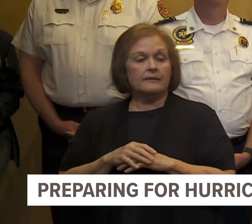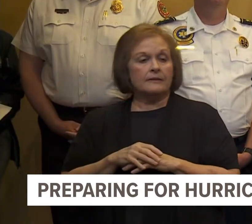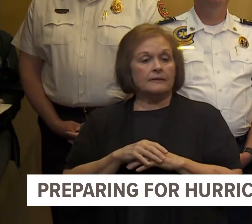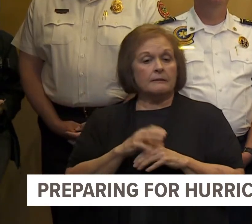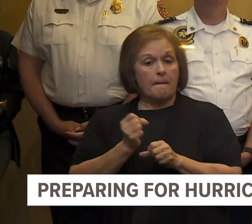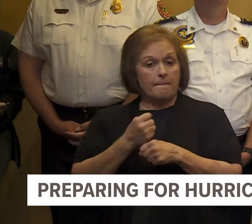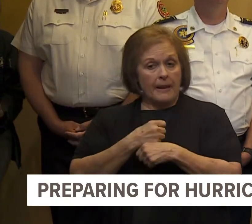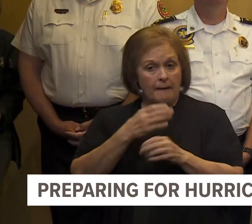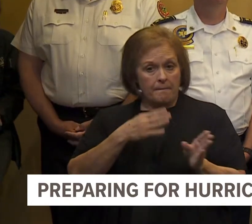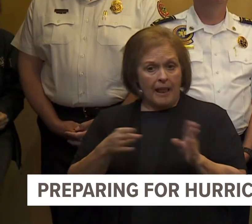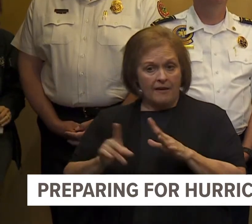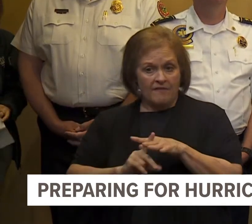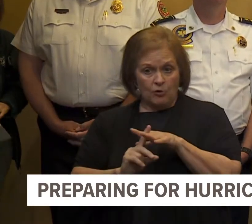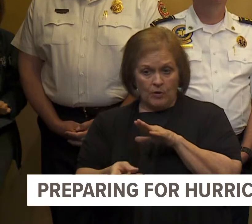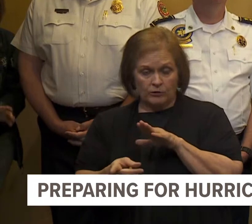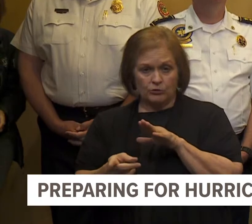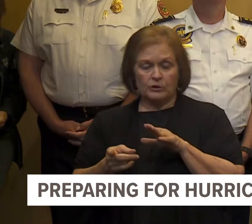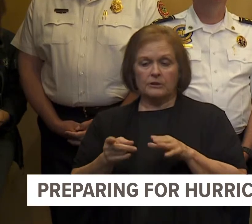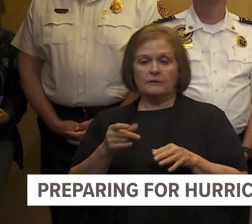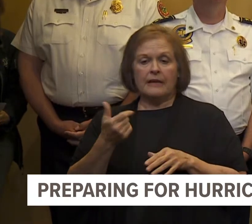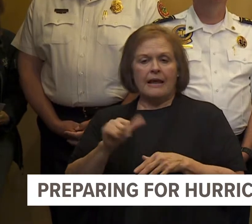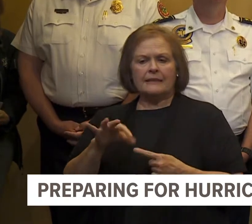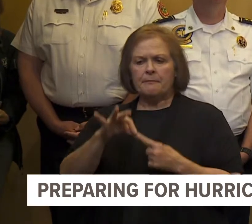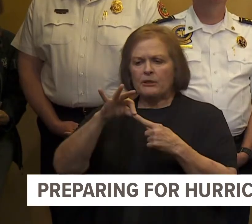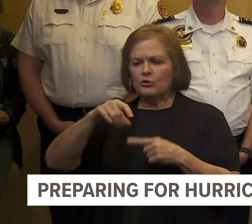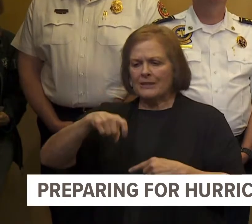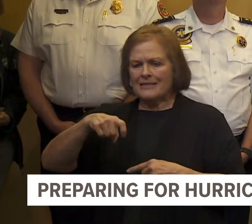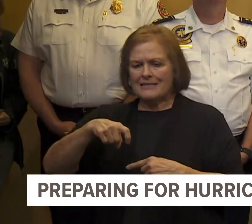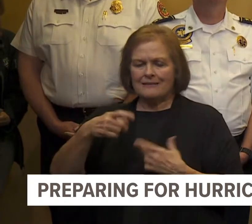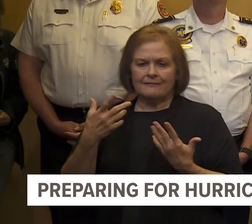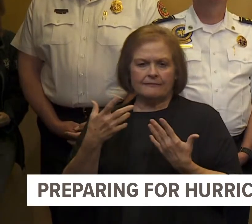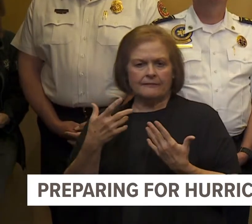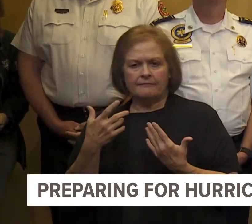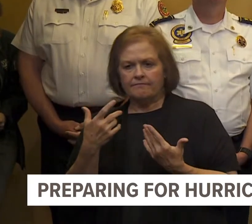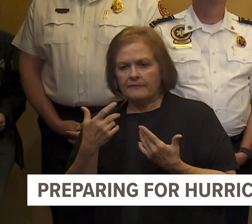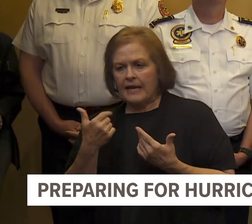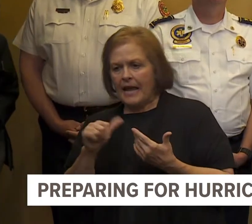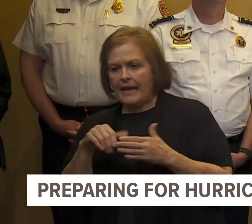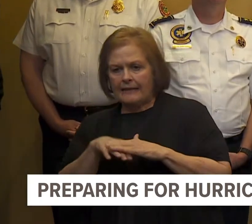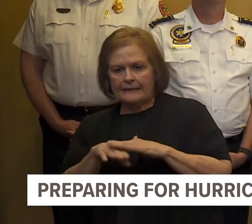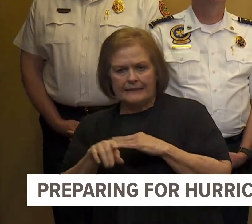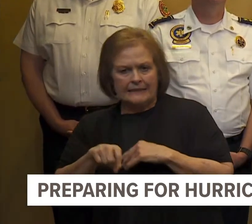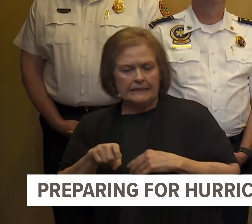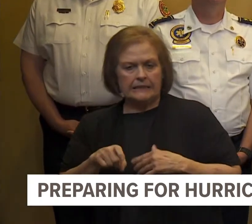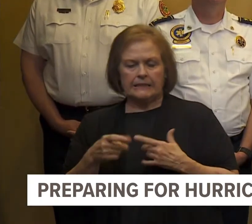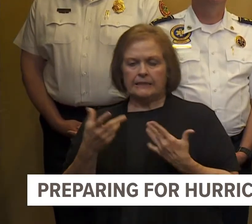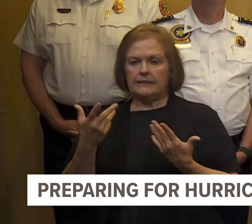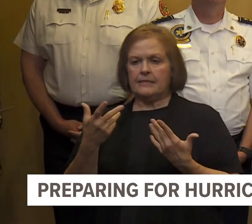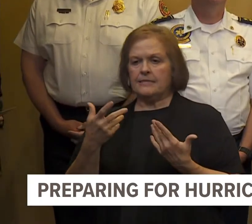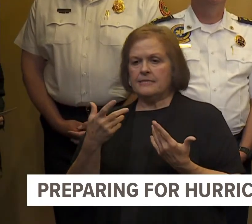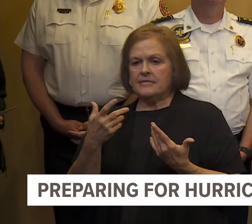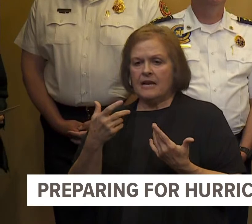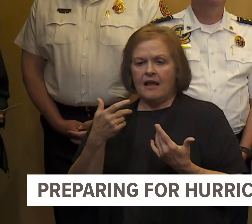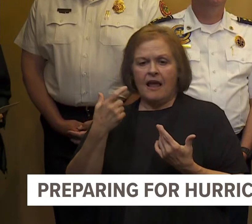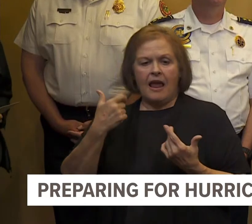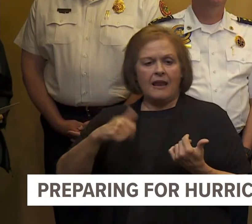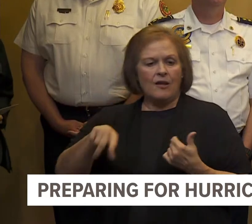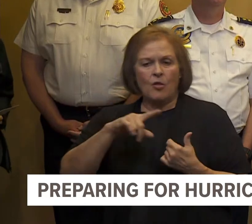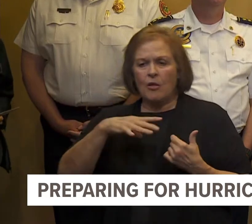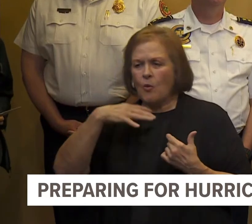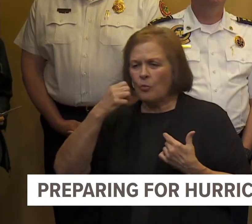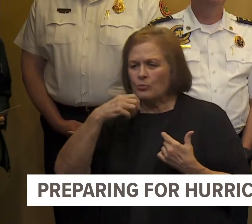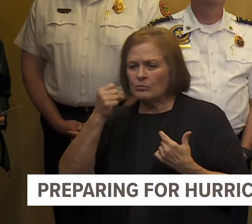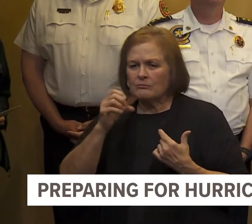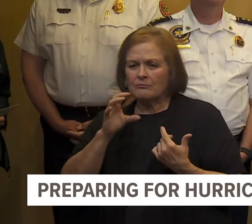an evacuation plan for your family that includes any special needs, any functional or access needs, any care for elderly members